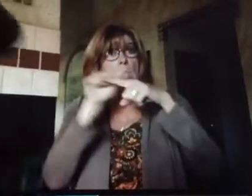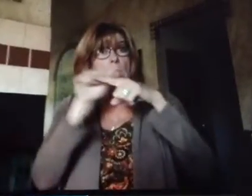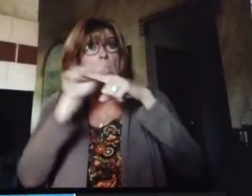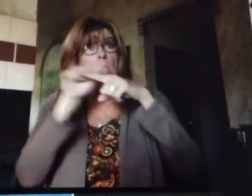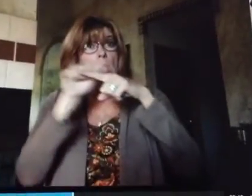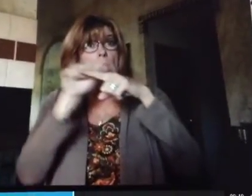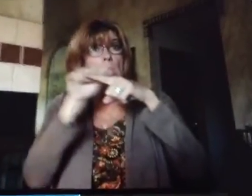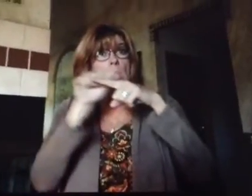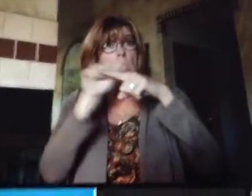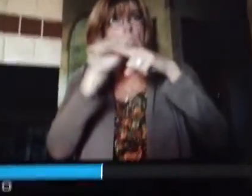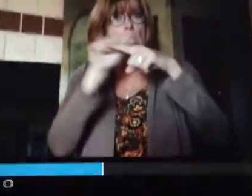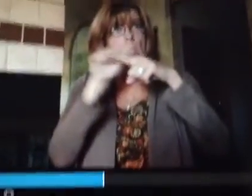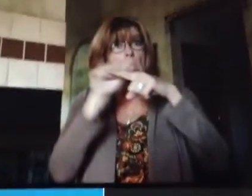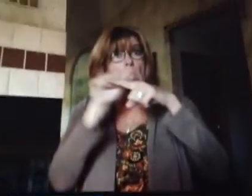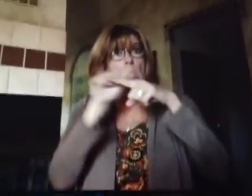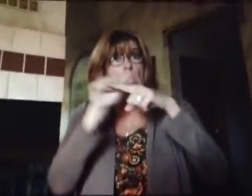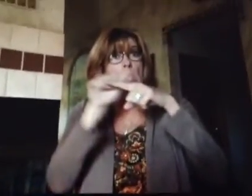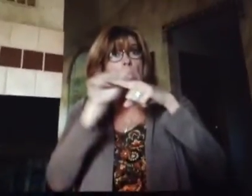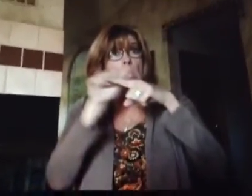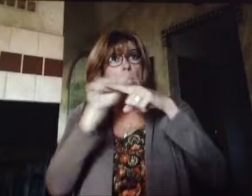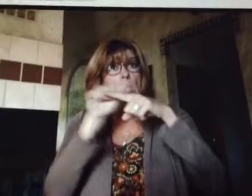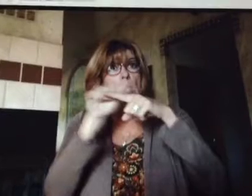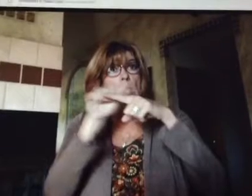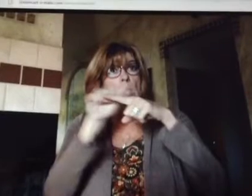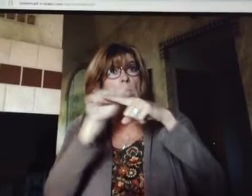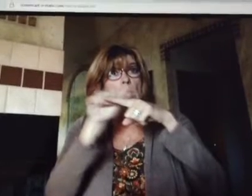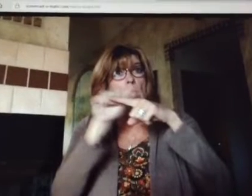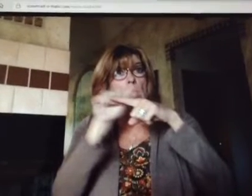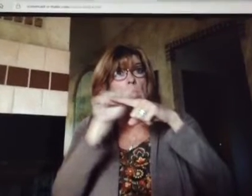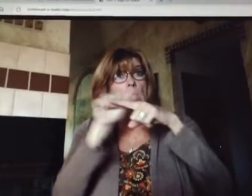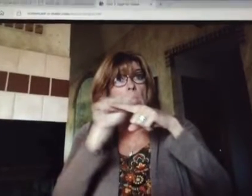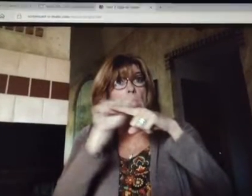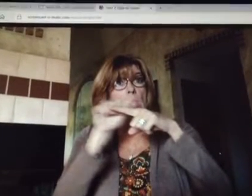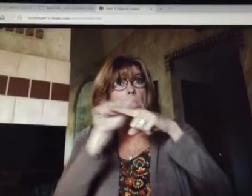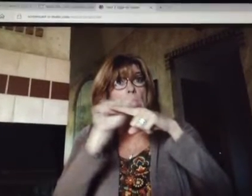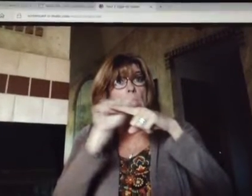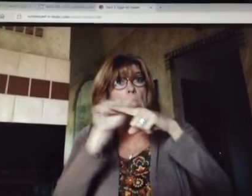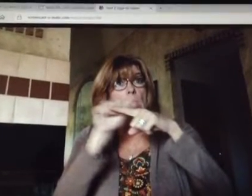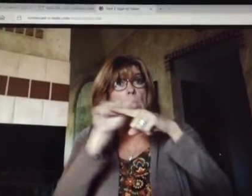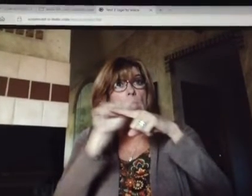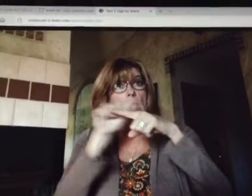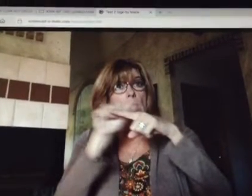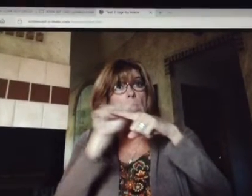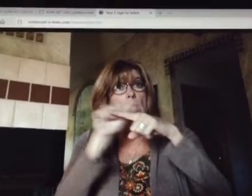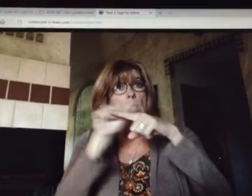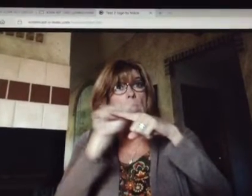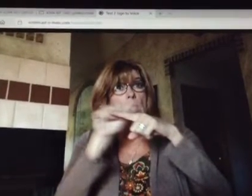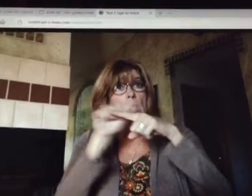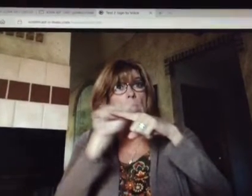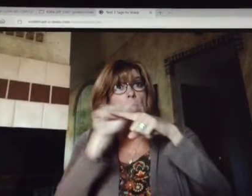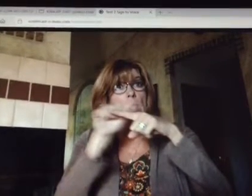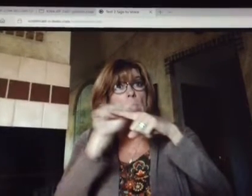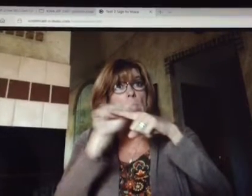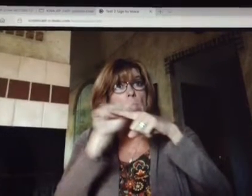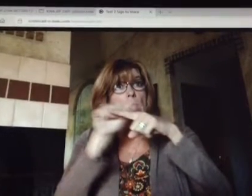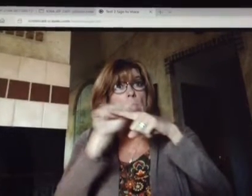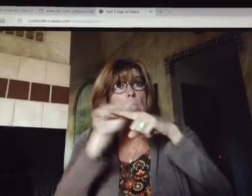you could improve by working on these things, you can improve your skills in order to